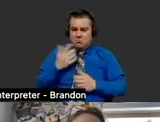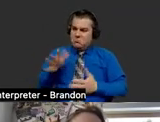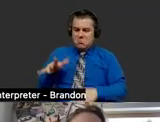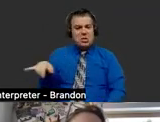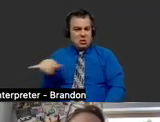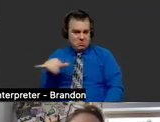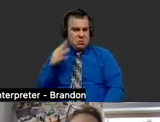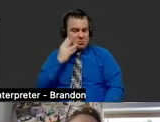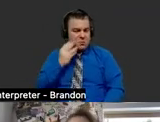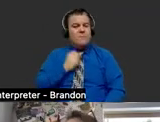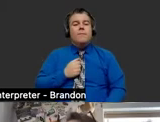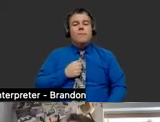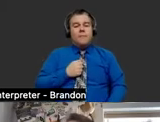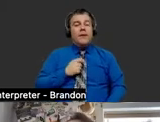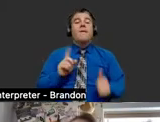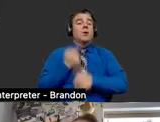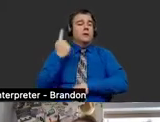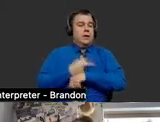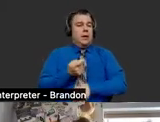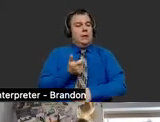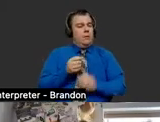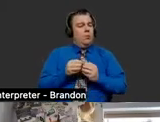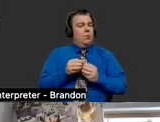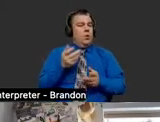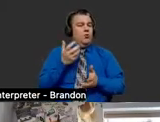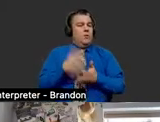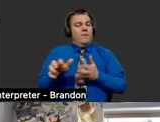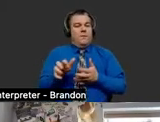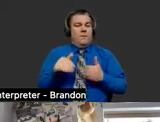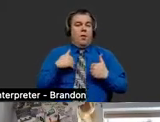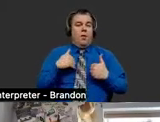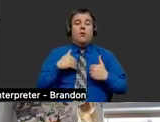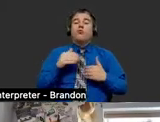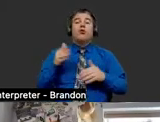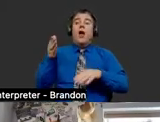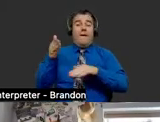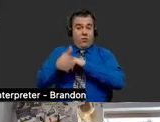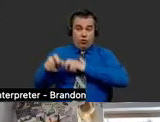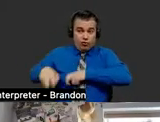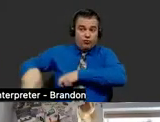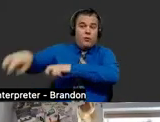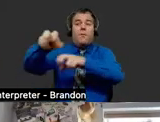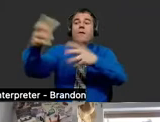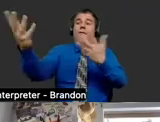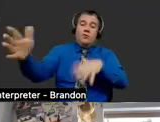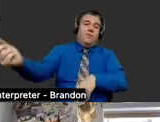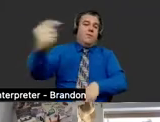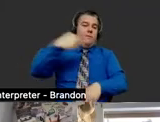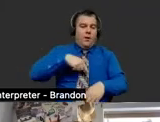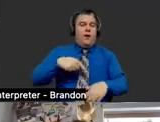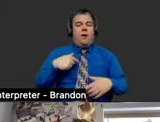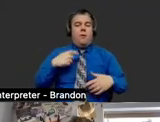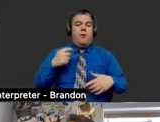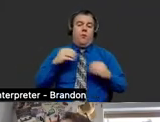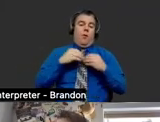experience. First day was a little rougher. We were tired after a trip, so that might have something to do with it. I want to do it again in my normal routine. We